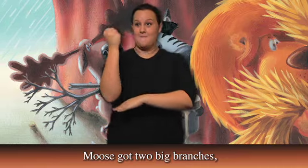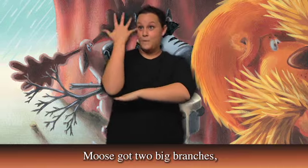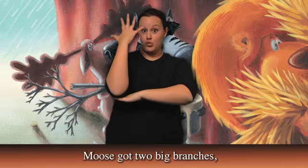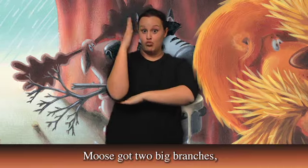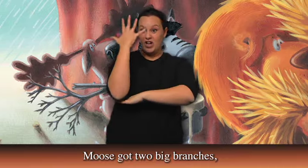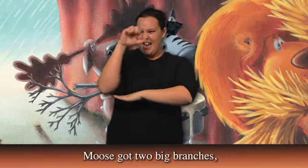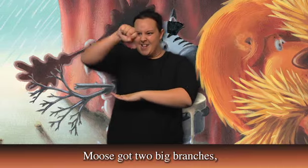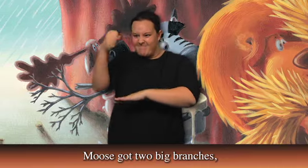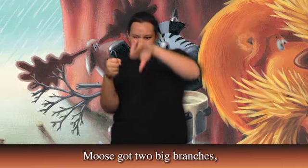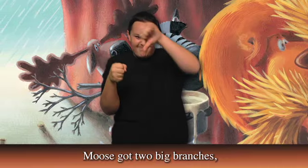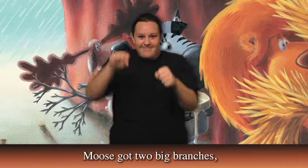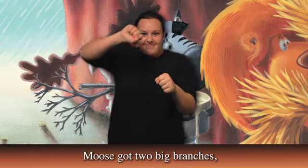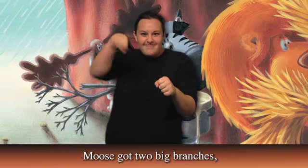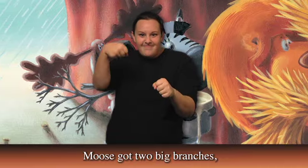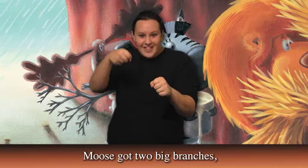two big branches